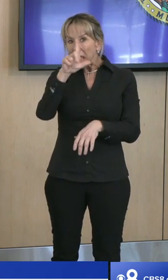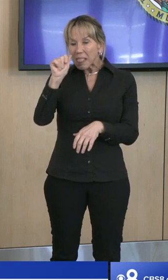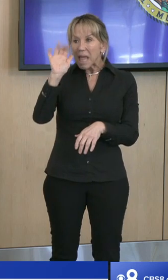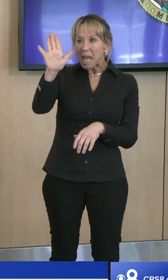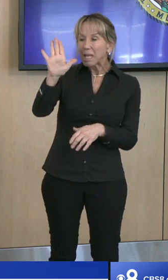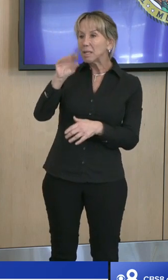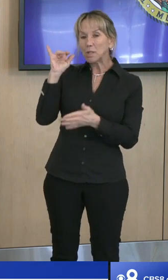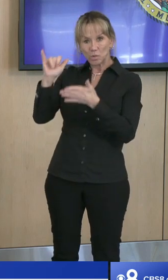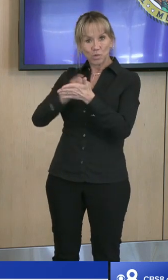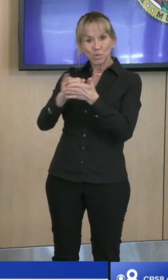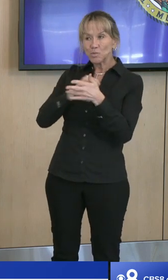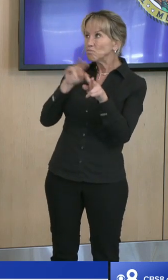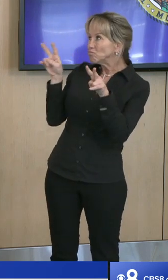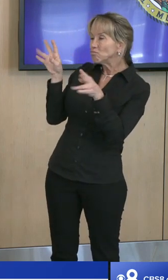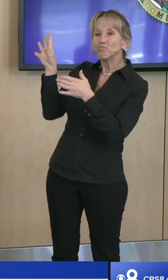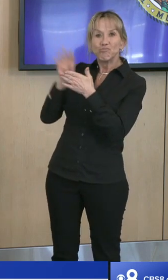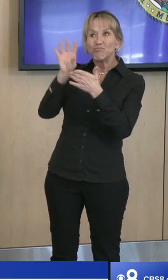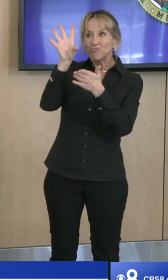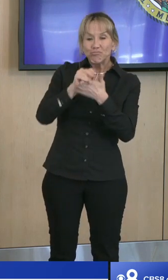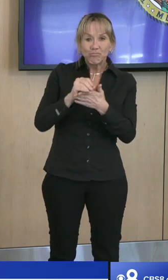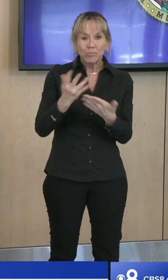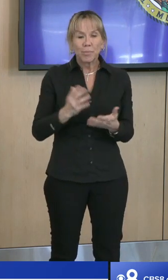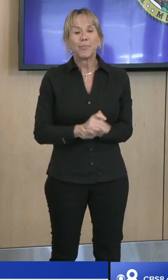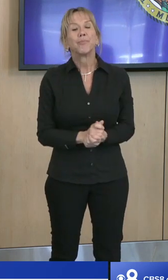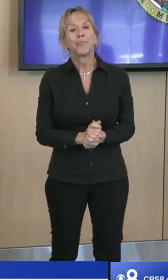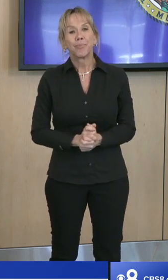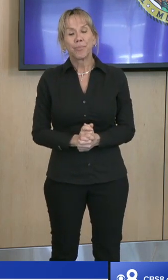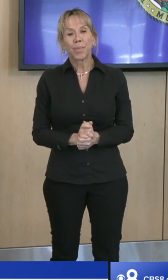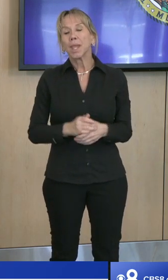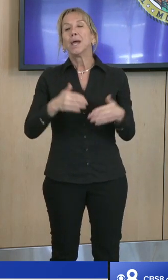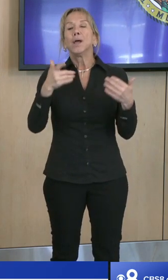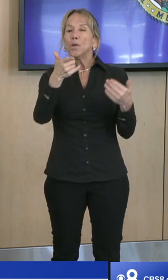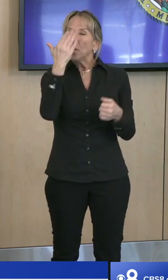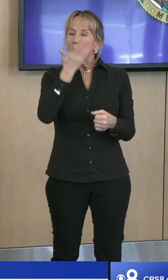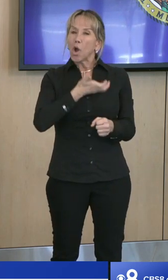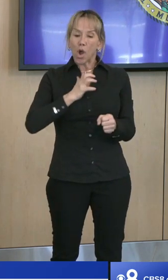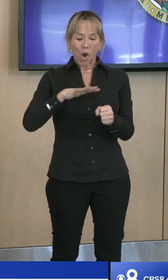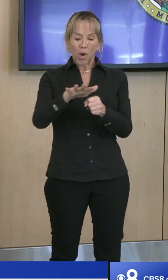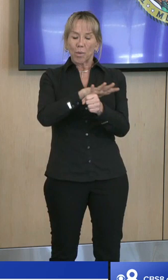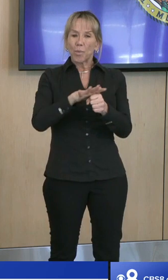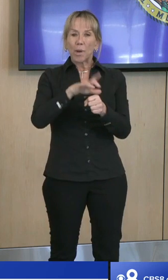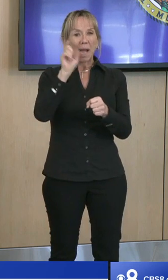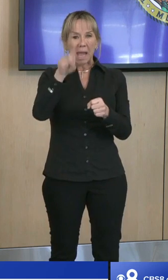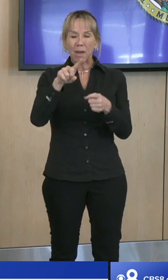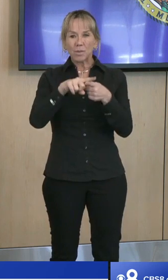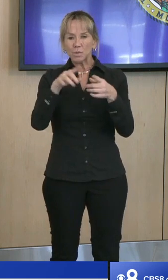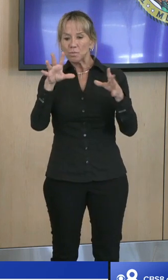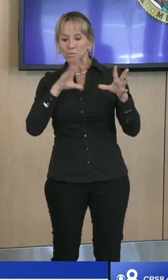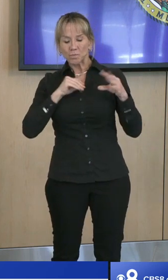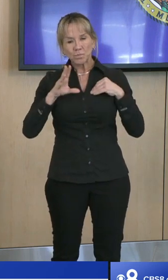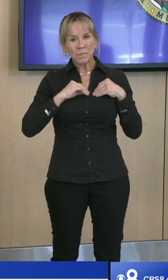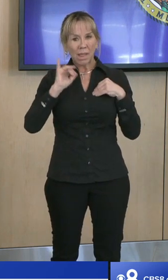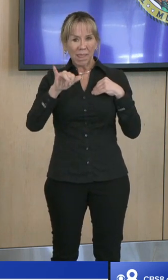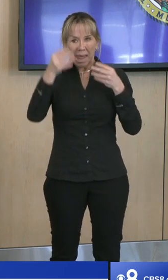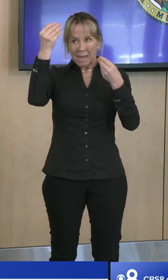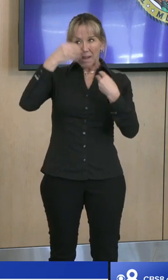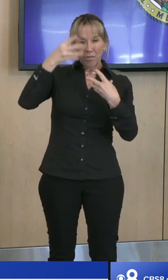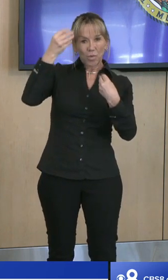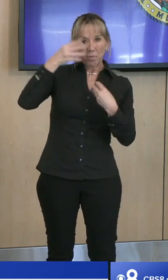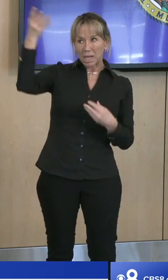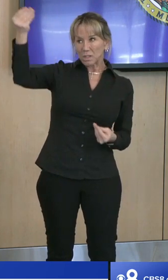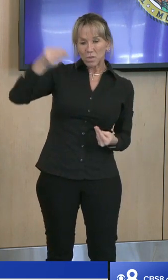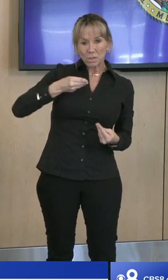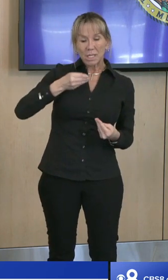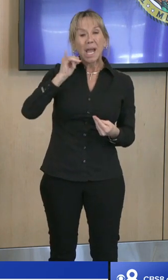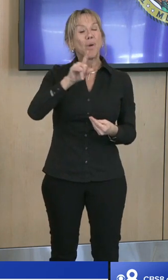in the region, you take the information that's available to you, and the covering the face really